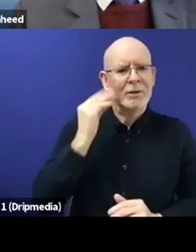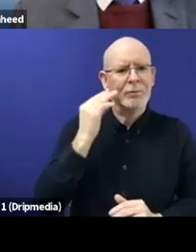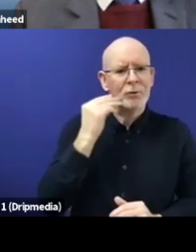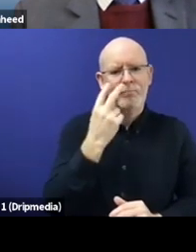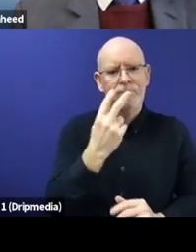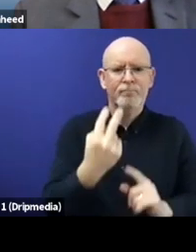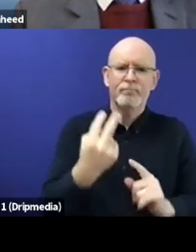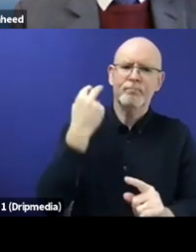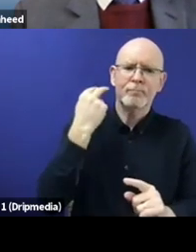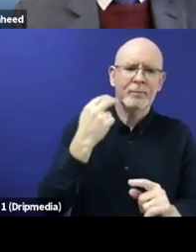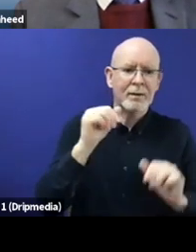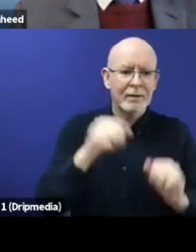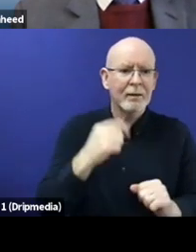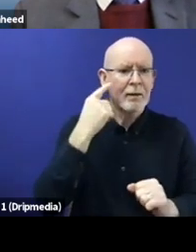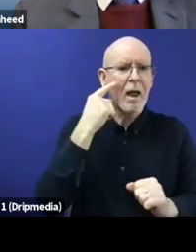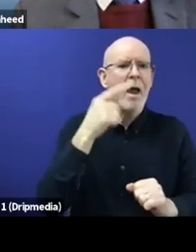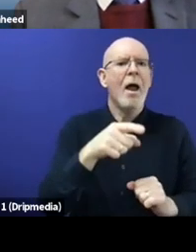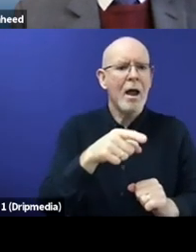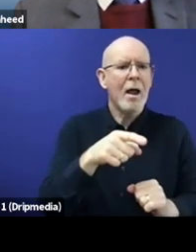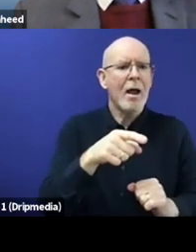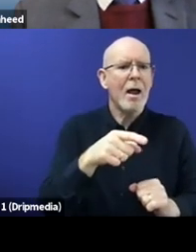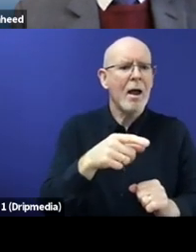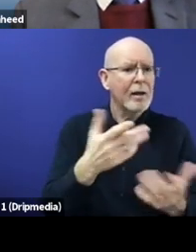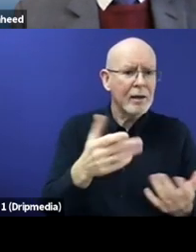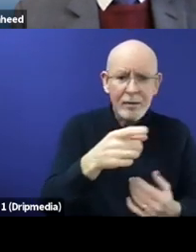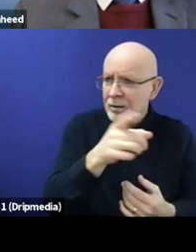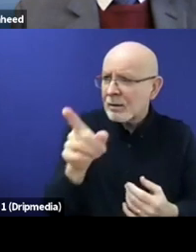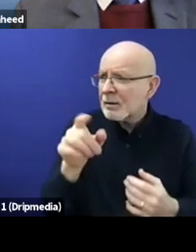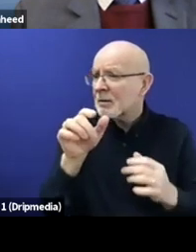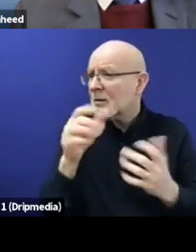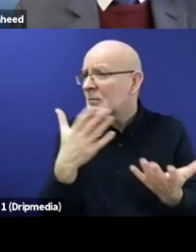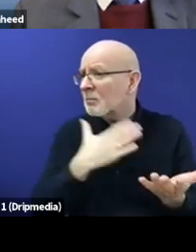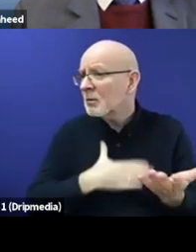know, what their problems are mostly, and